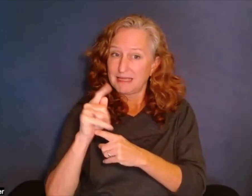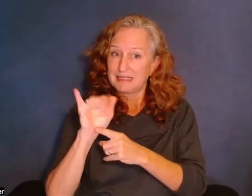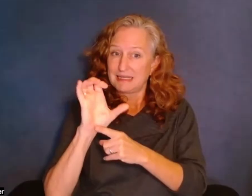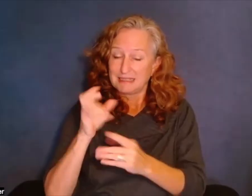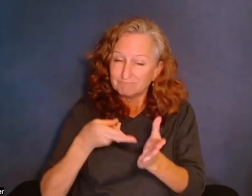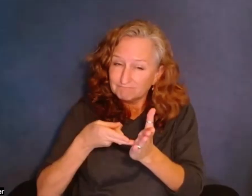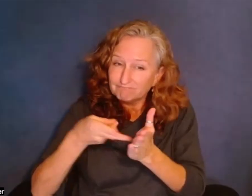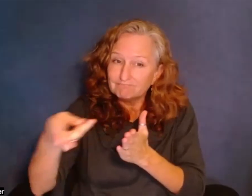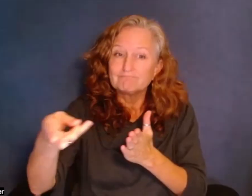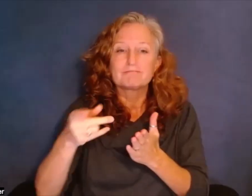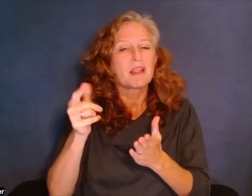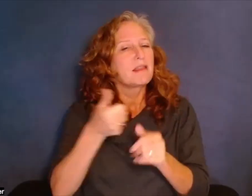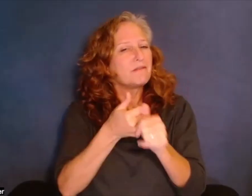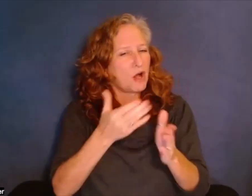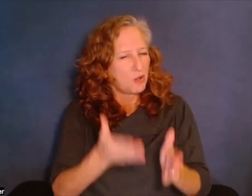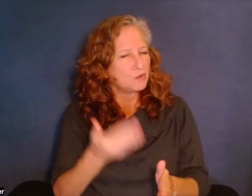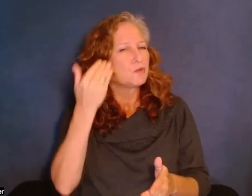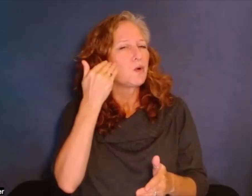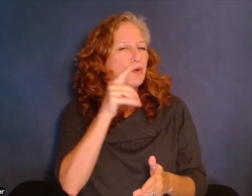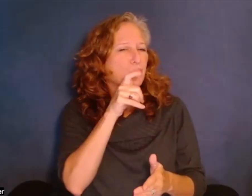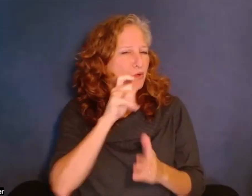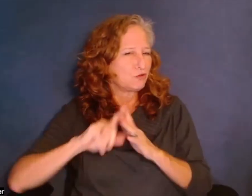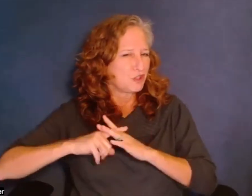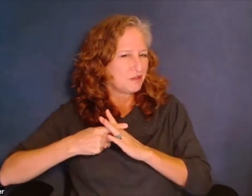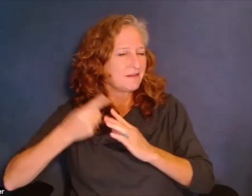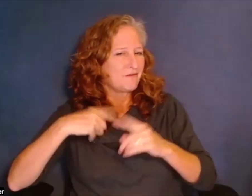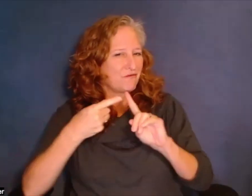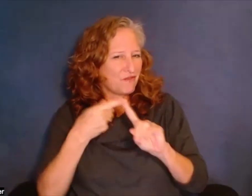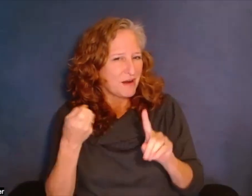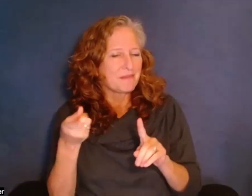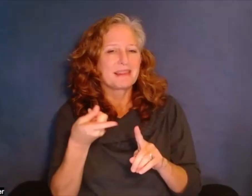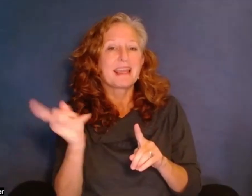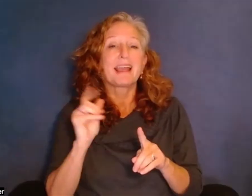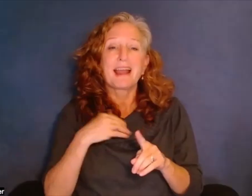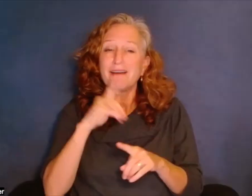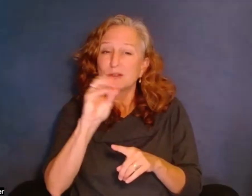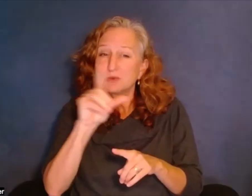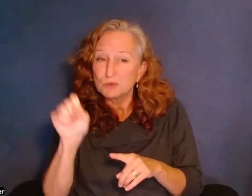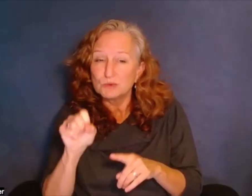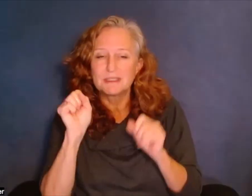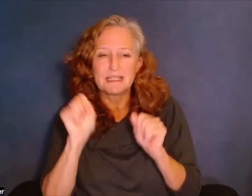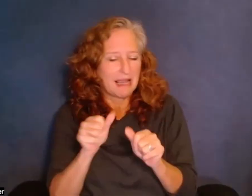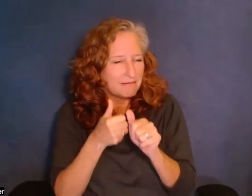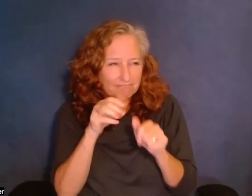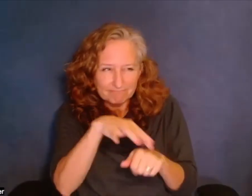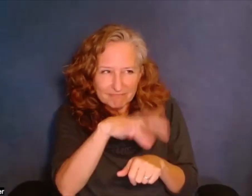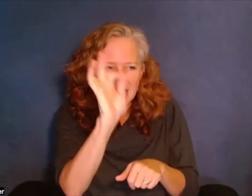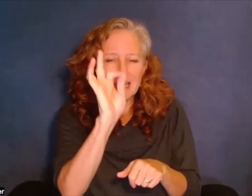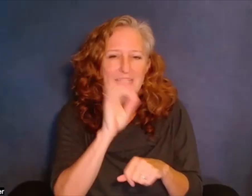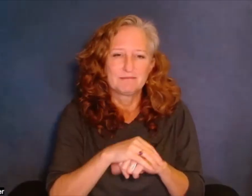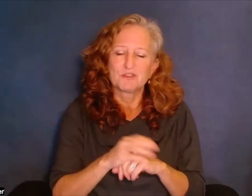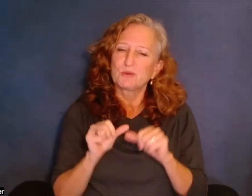can't speak now. It's the end of the day. Do you have any social media platforms that have AI tools that help write